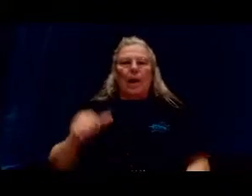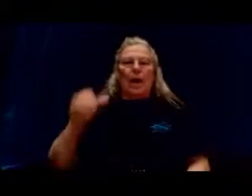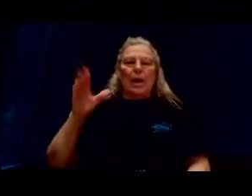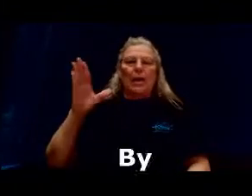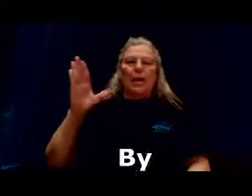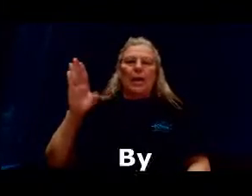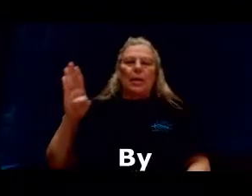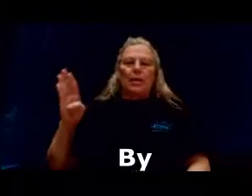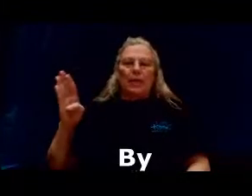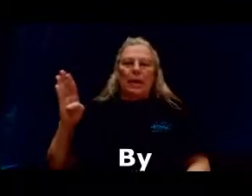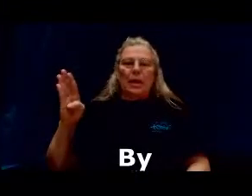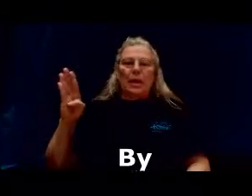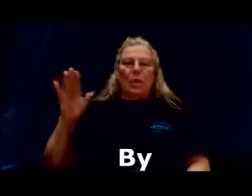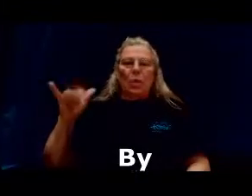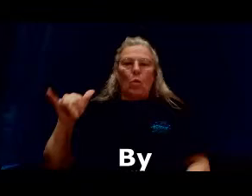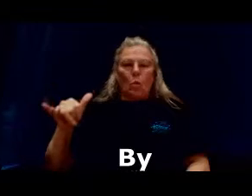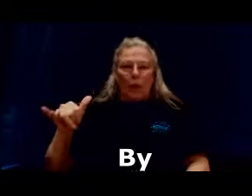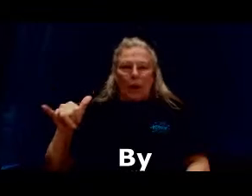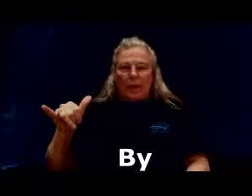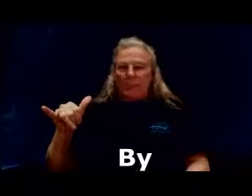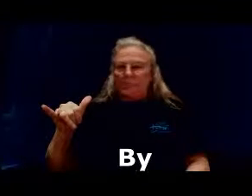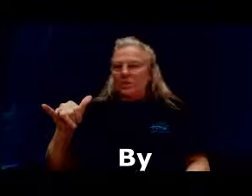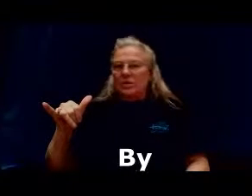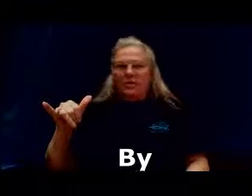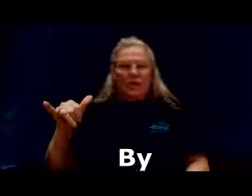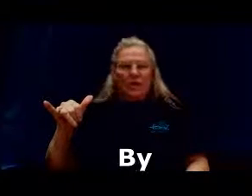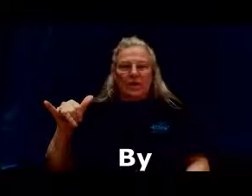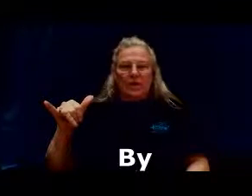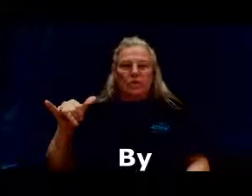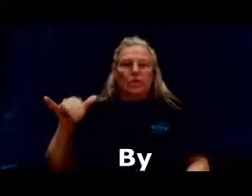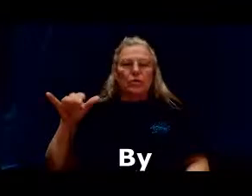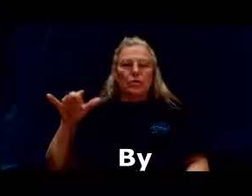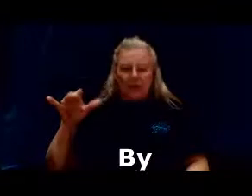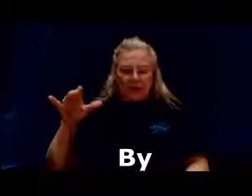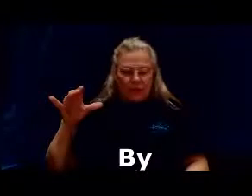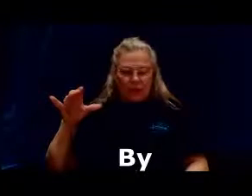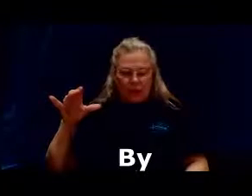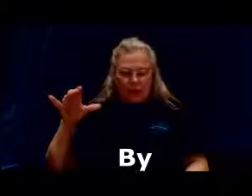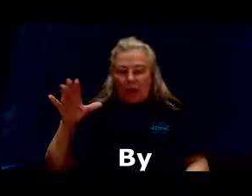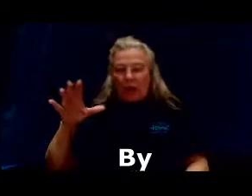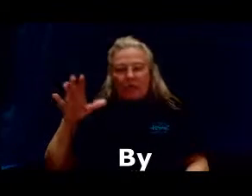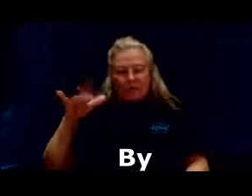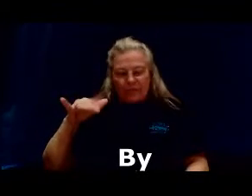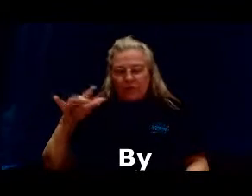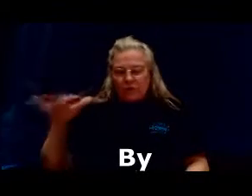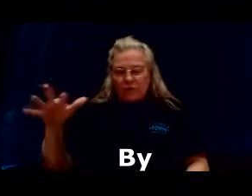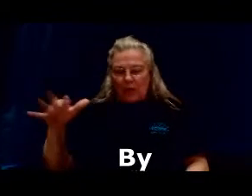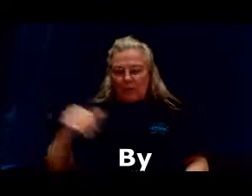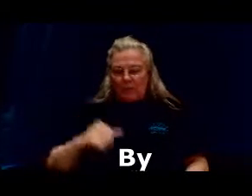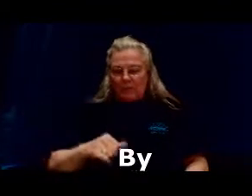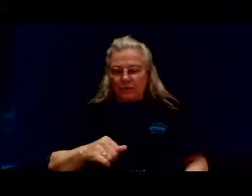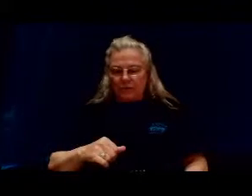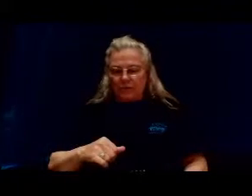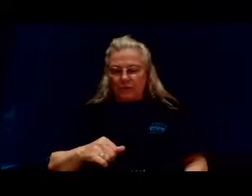By, be, why. There's just nothing else you can do. It's like the word of, you finger spell those.